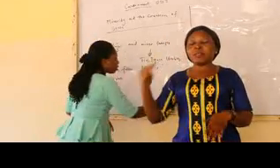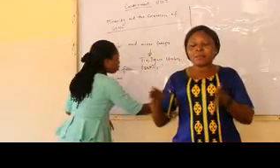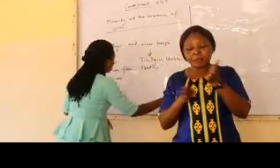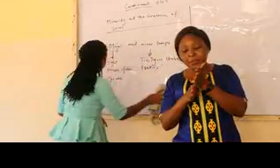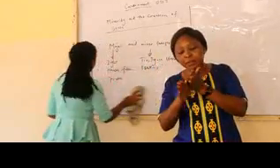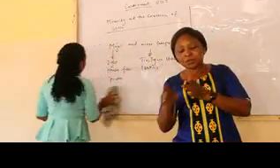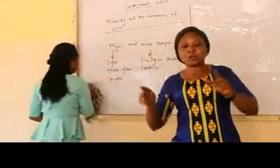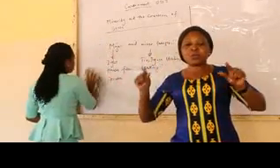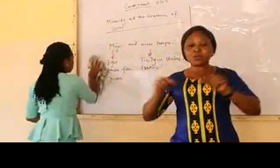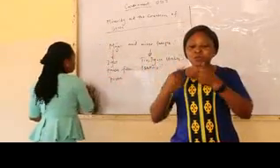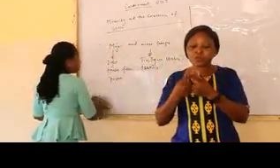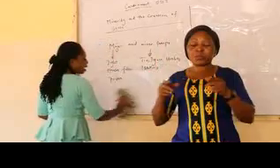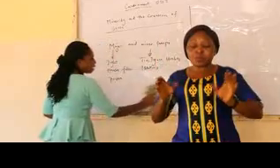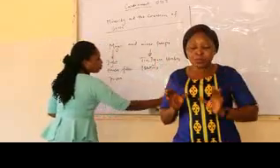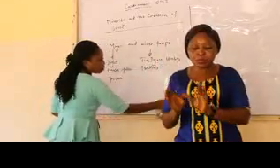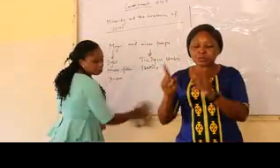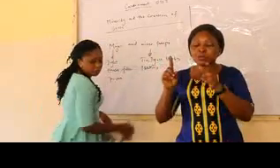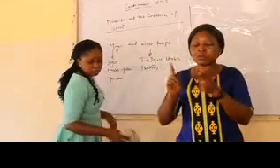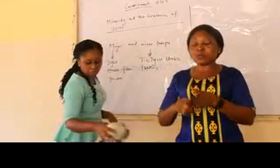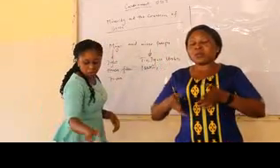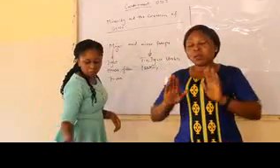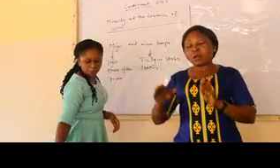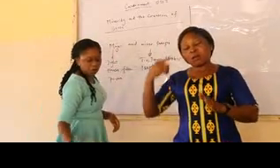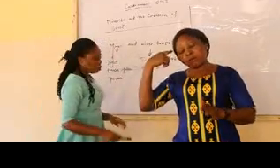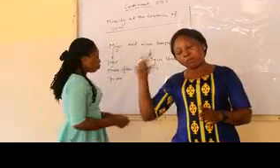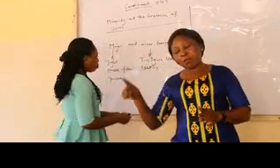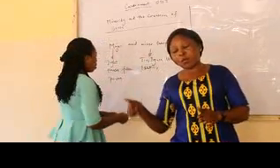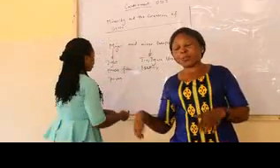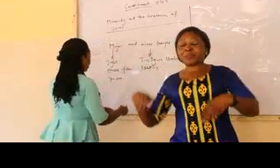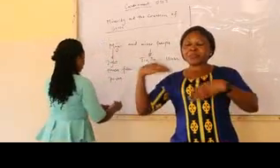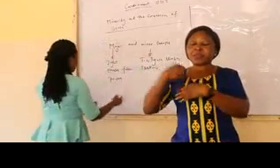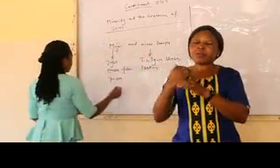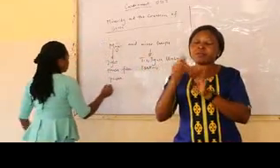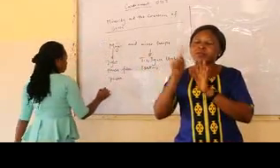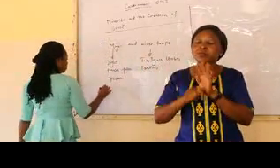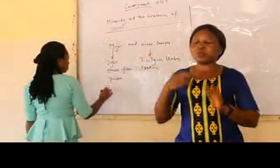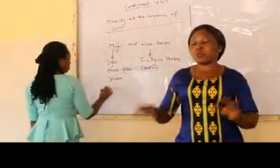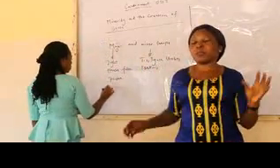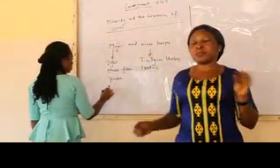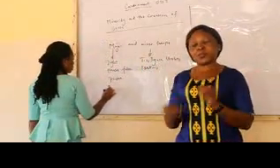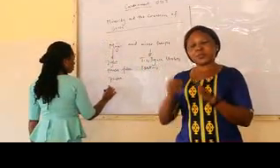the minor groups continue to demand for the creation of more states.